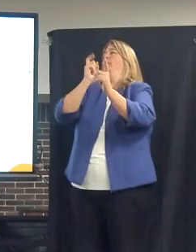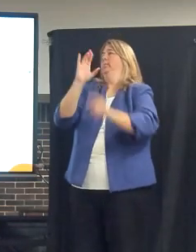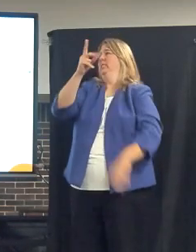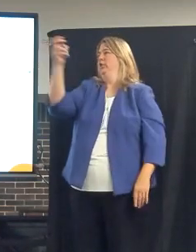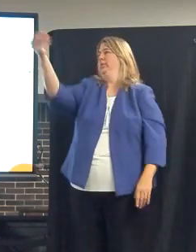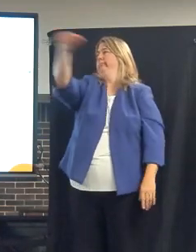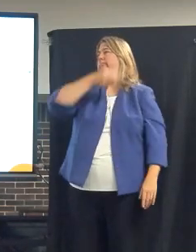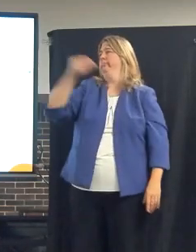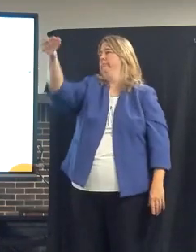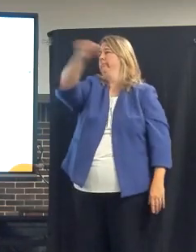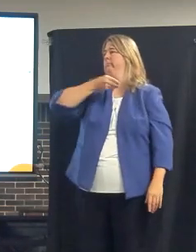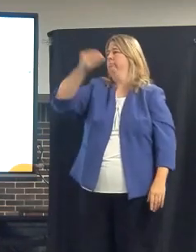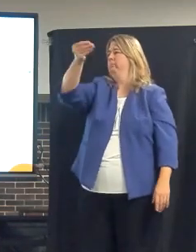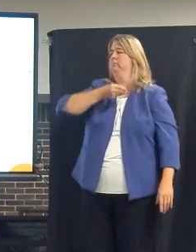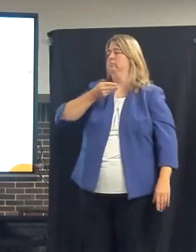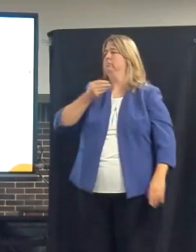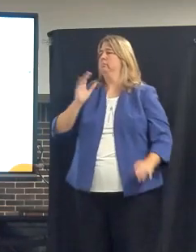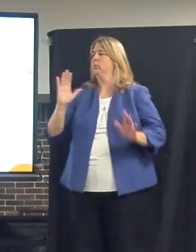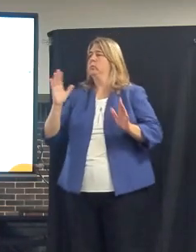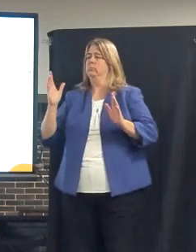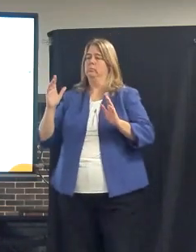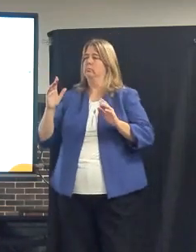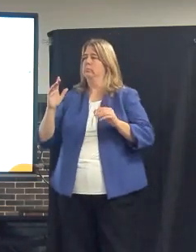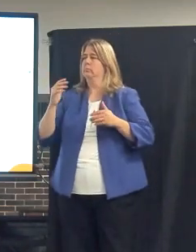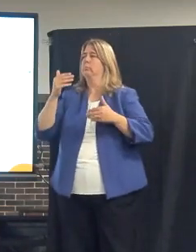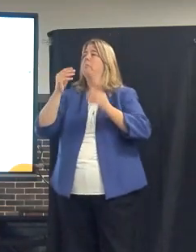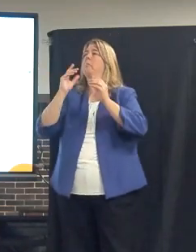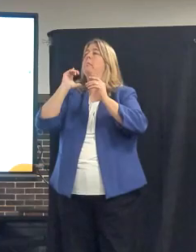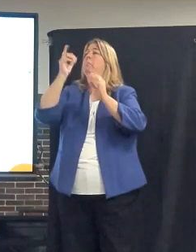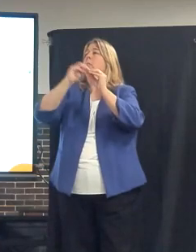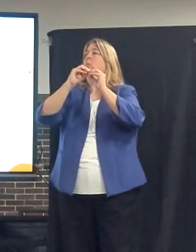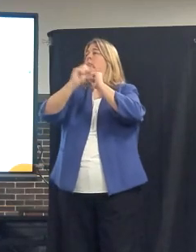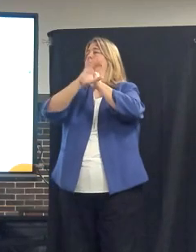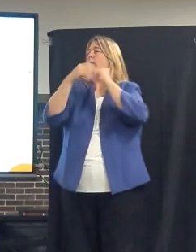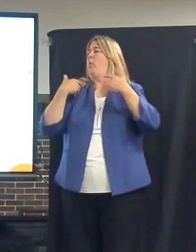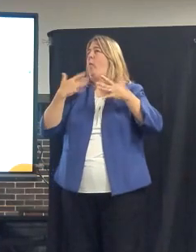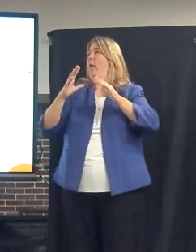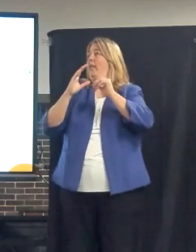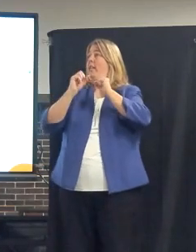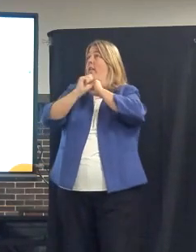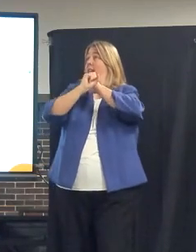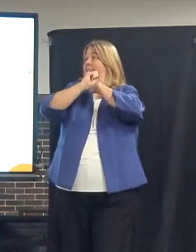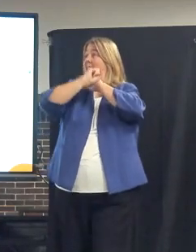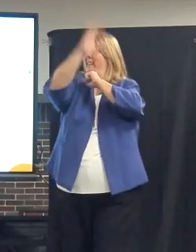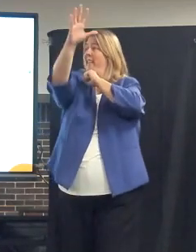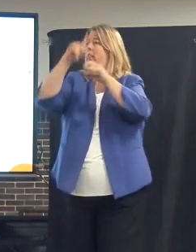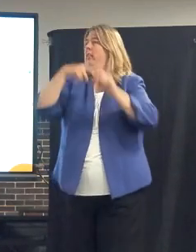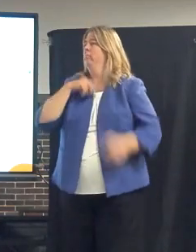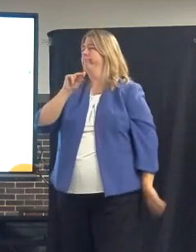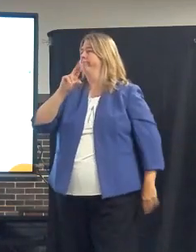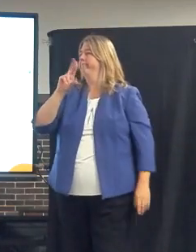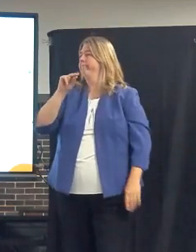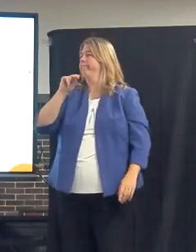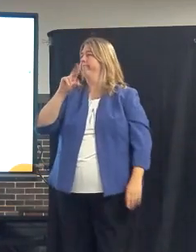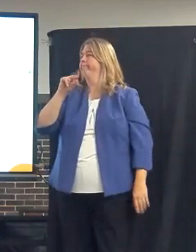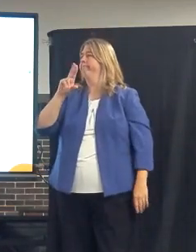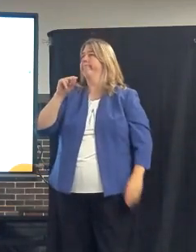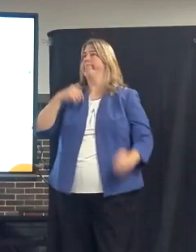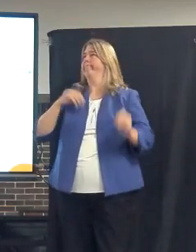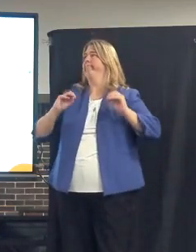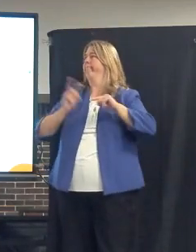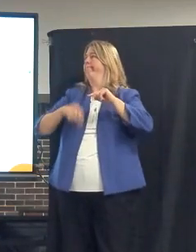6 or 7 schools that have already contacted the center to get services started. So those have been referred on to us. And we're just not